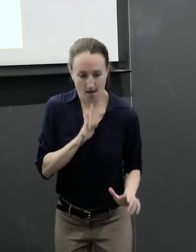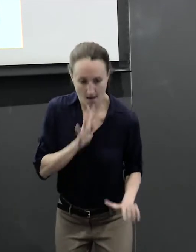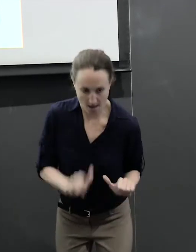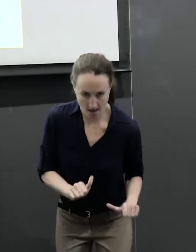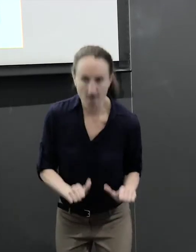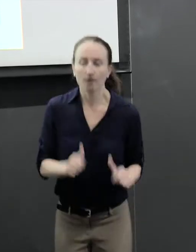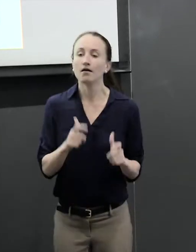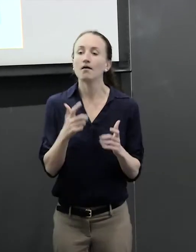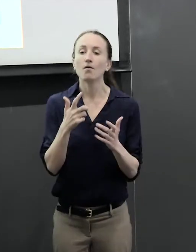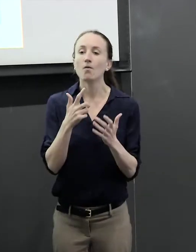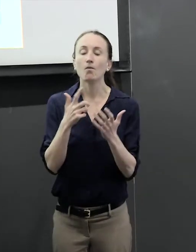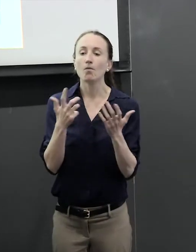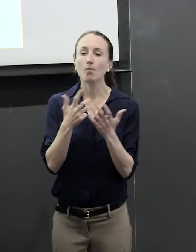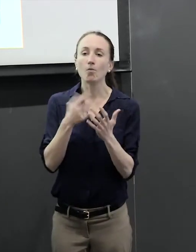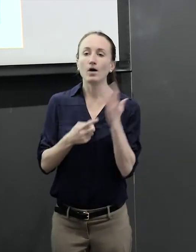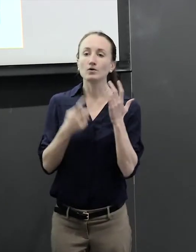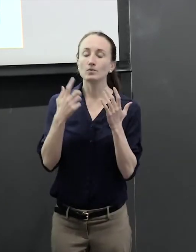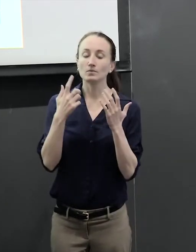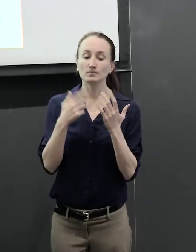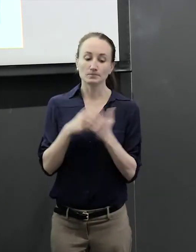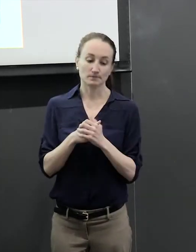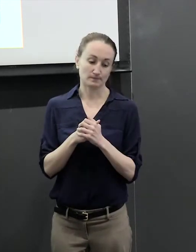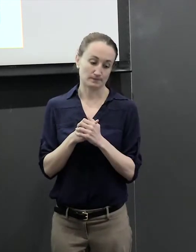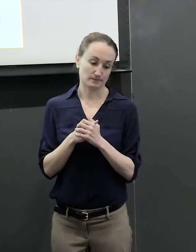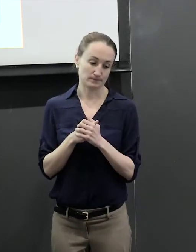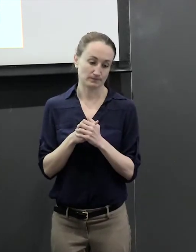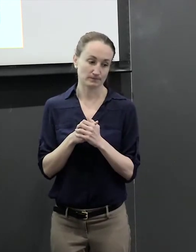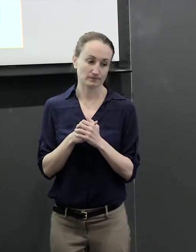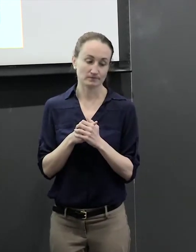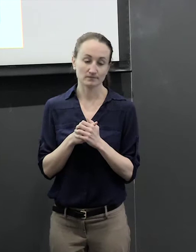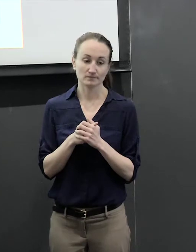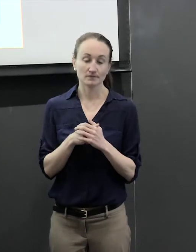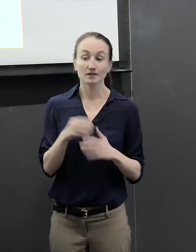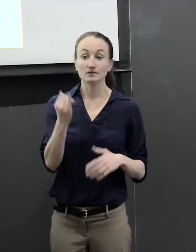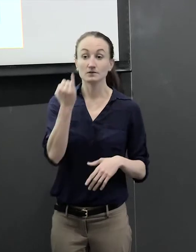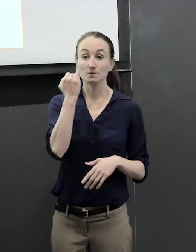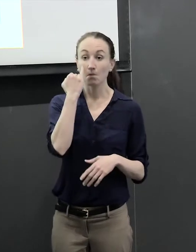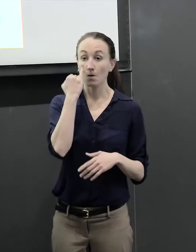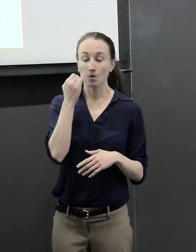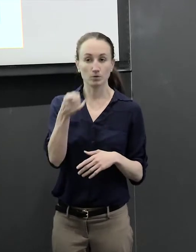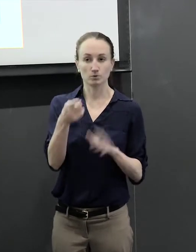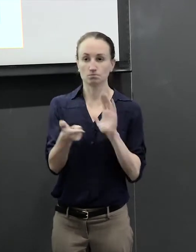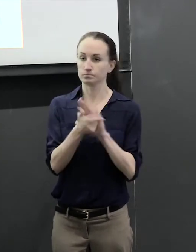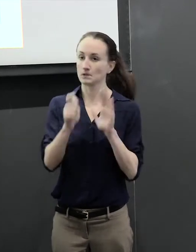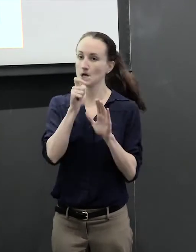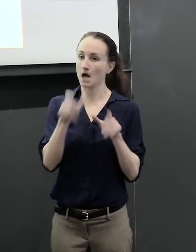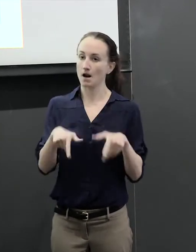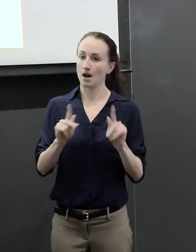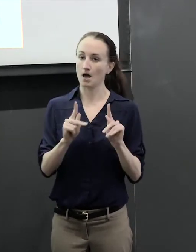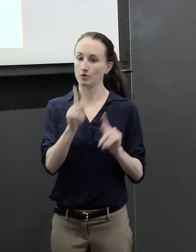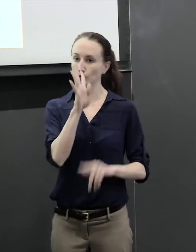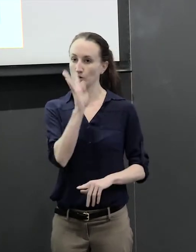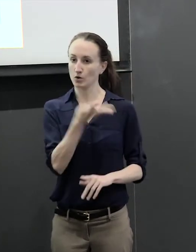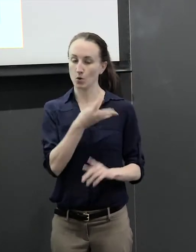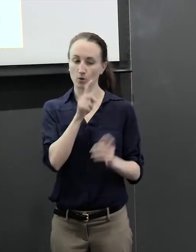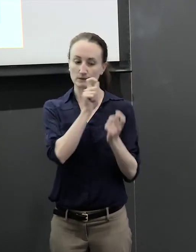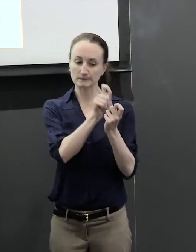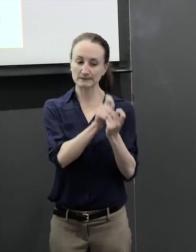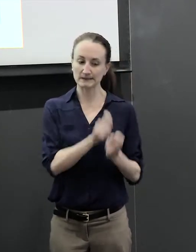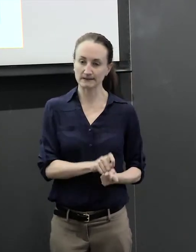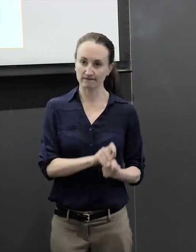What you would expect if you were not allowed to disregard certain features on the ellipsis is that you shouldn't have a